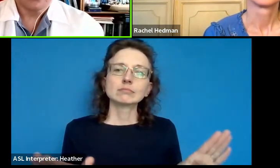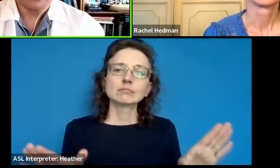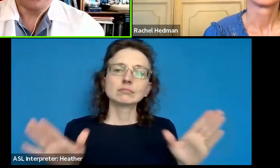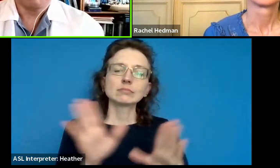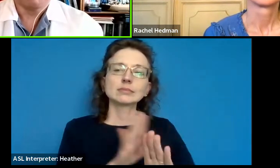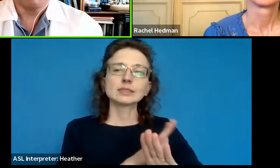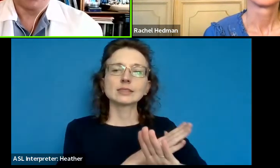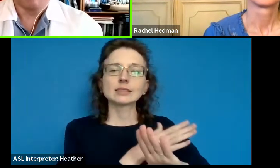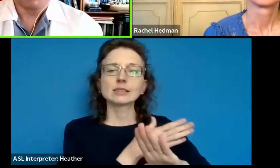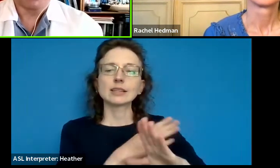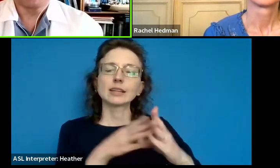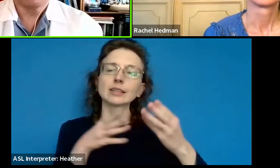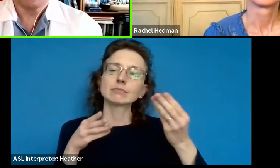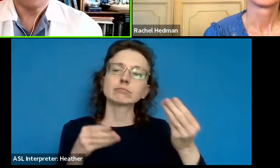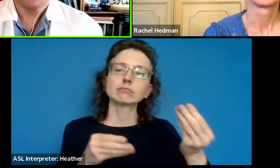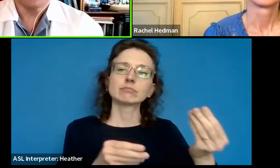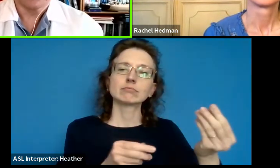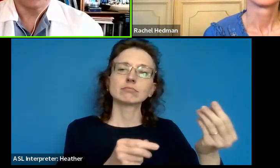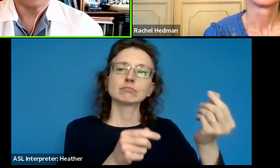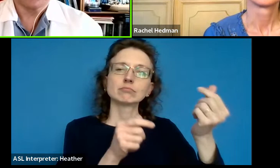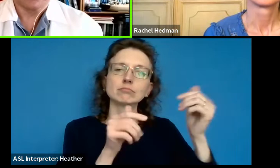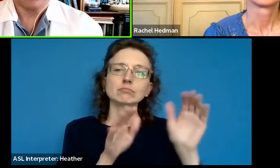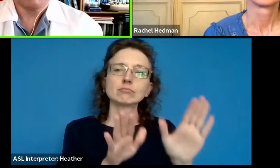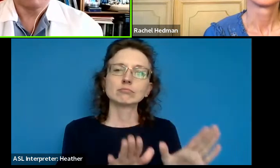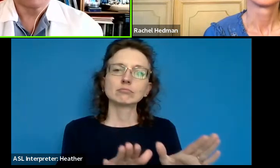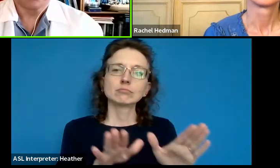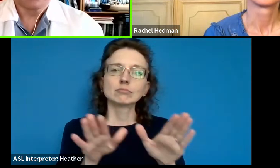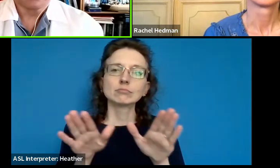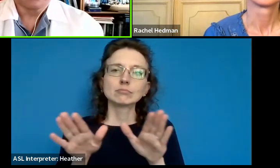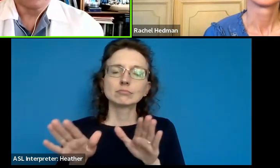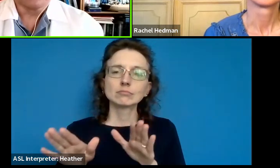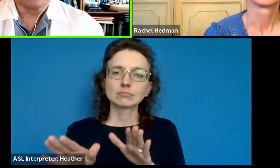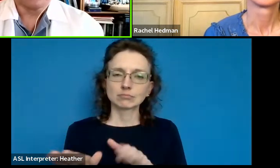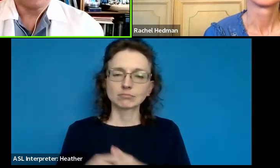singing. Part of it is that